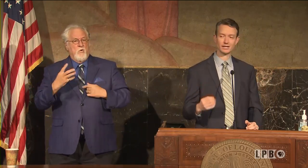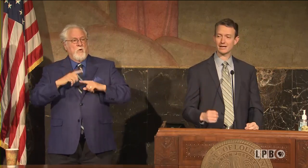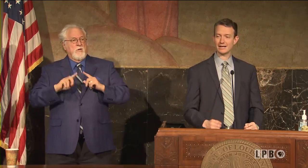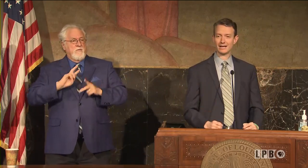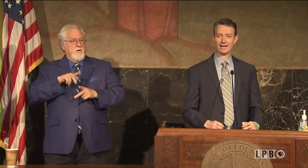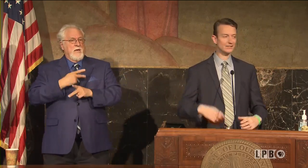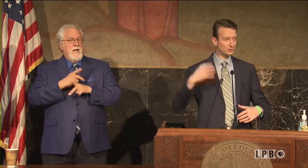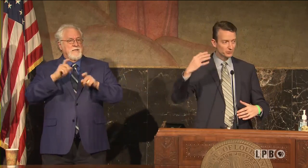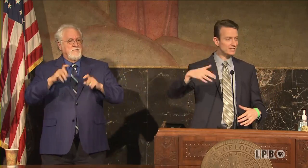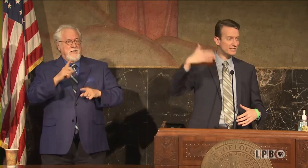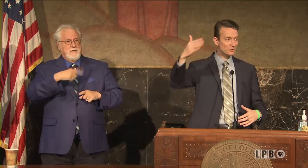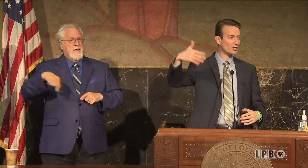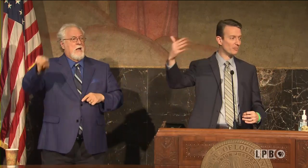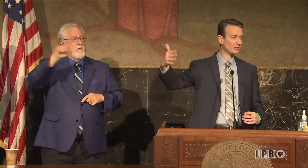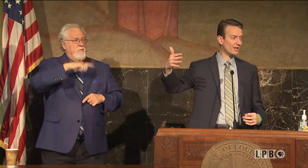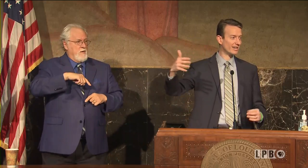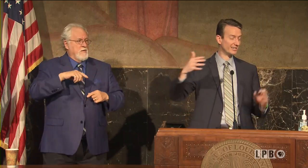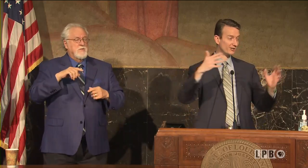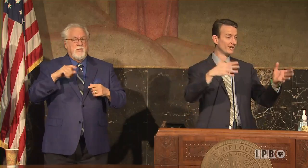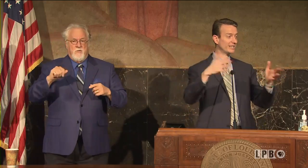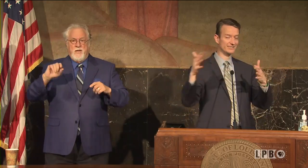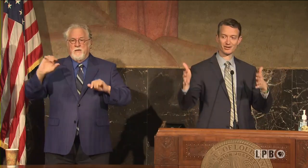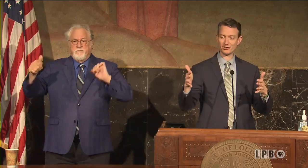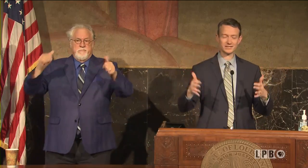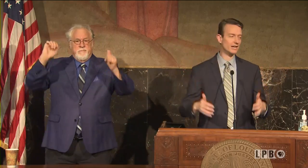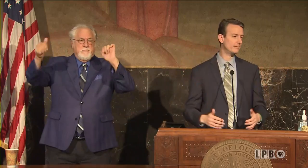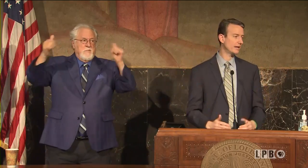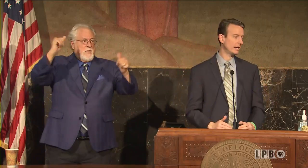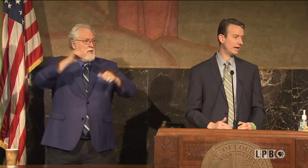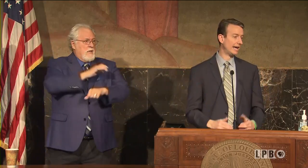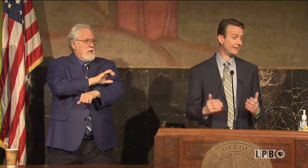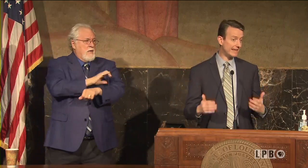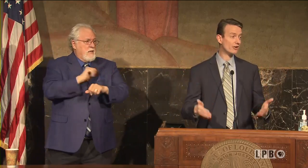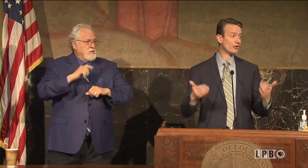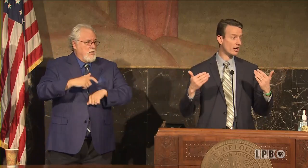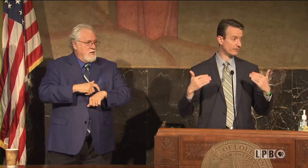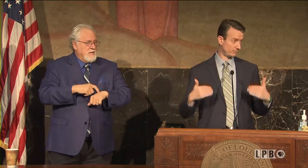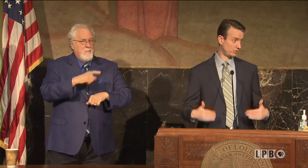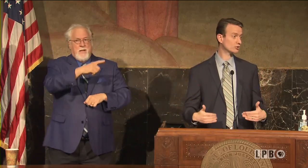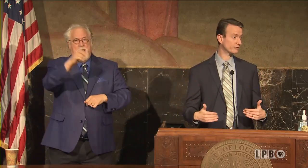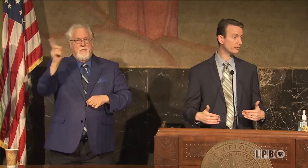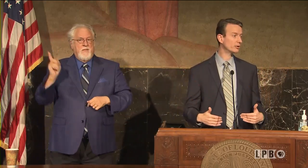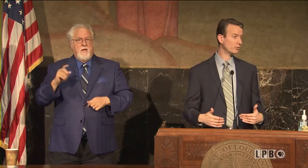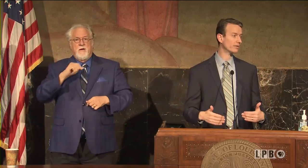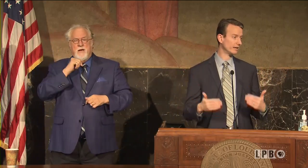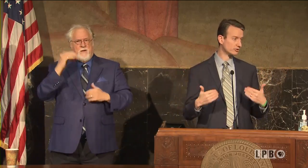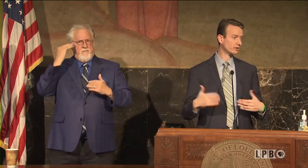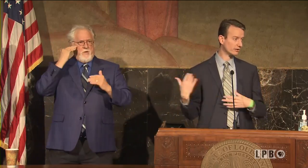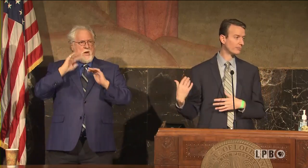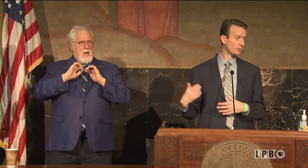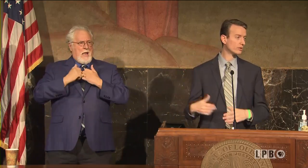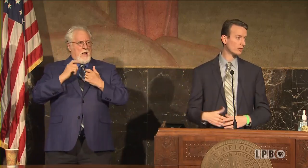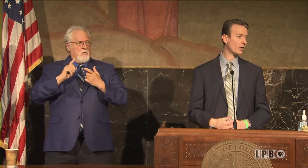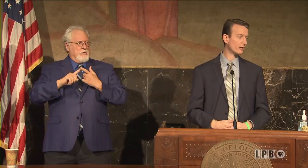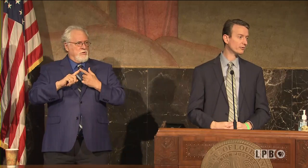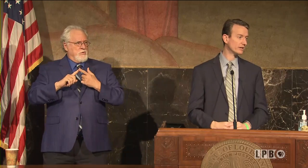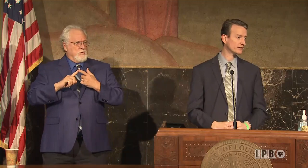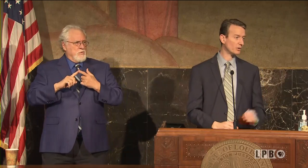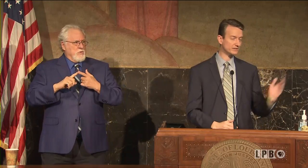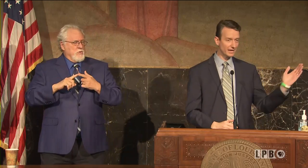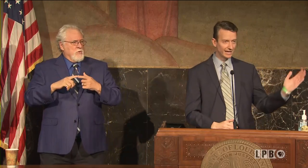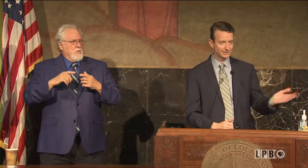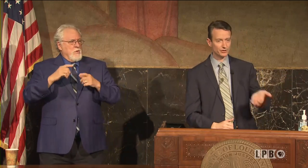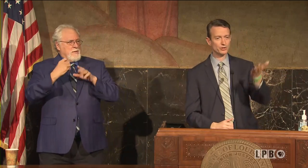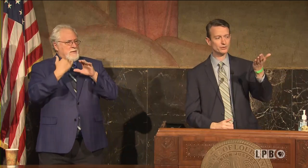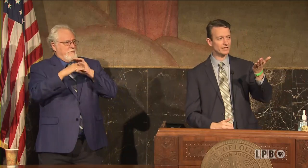on the market. And so those continue to come online in clinics all the time, and they are not usually familiar with the electronic lab reporting required for this.